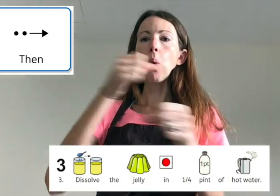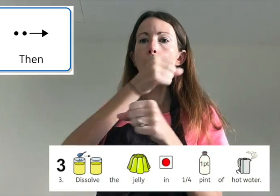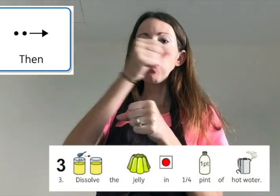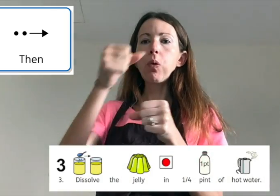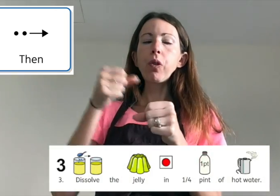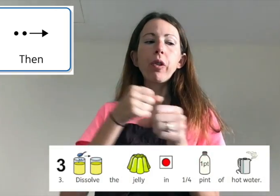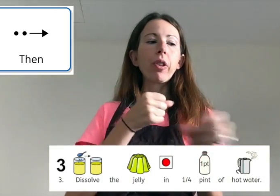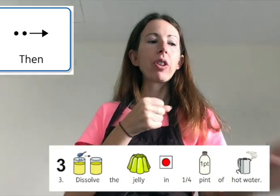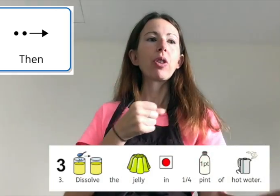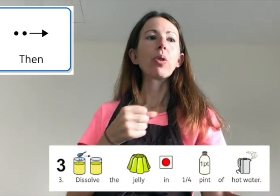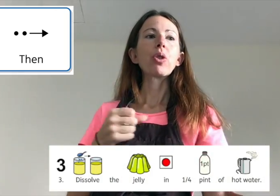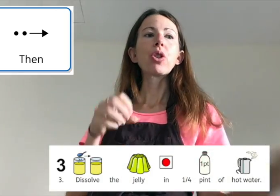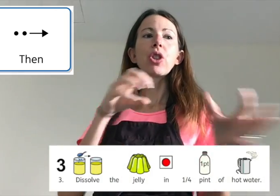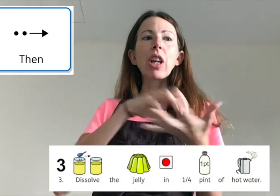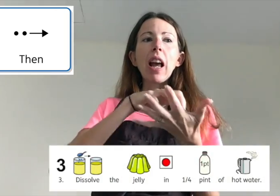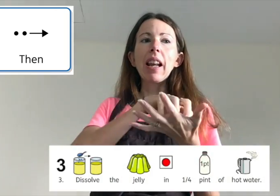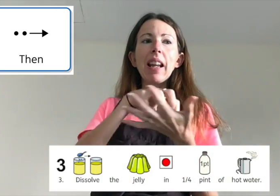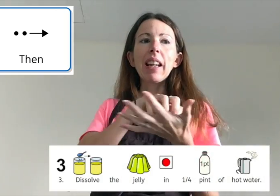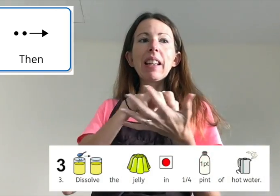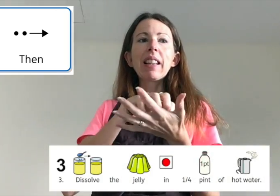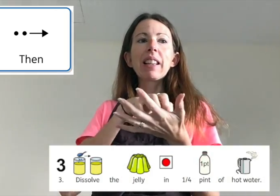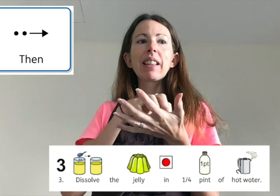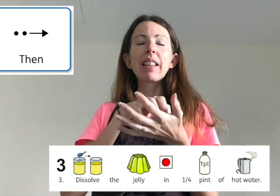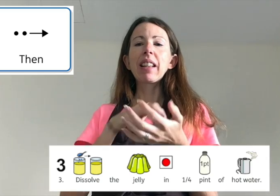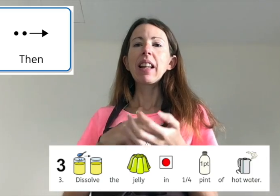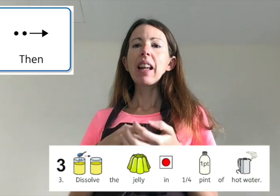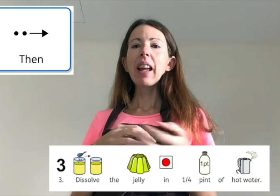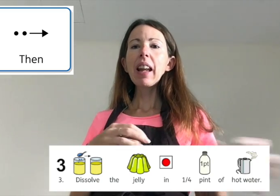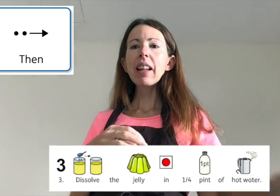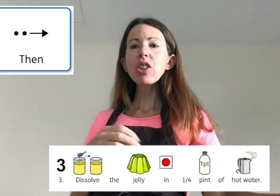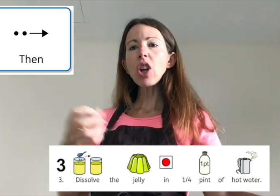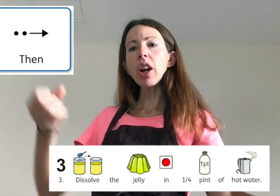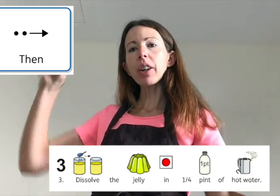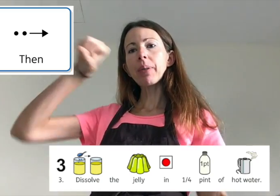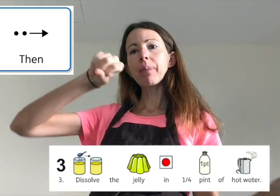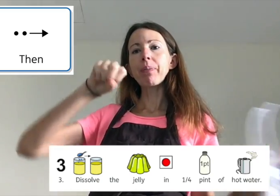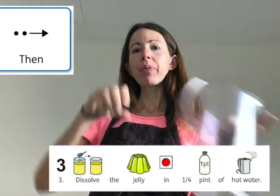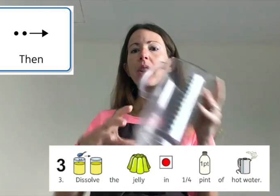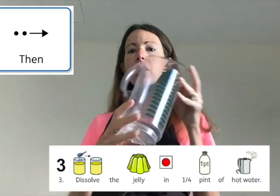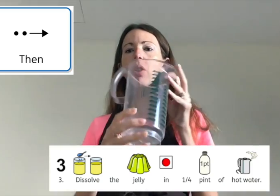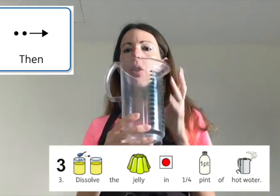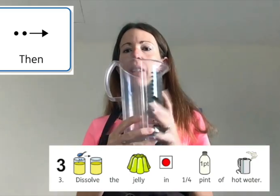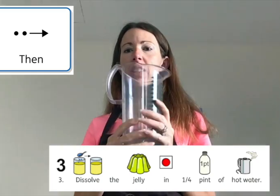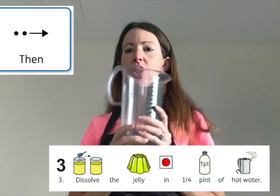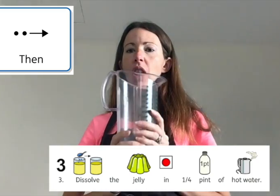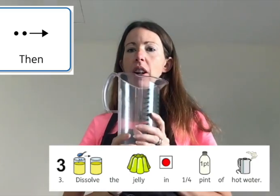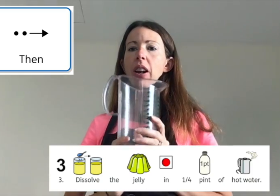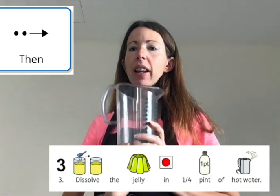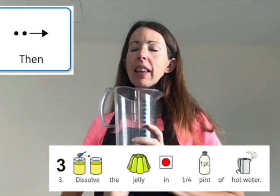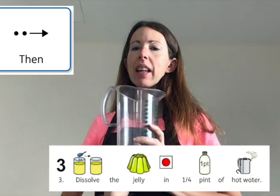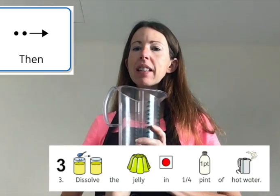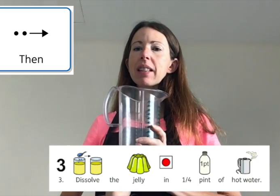dissolve your jelly in a jug. So you'll need a jug like this.